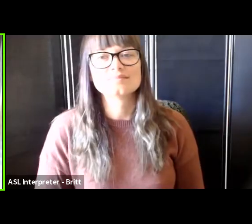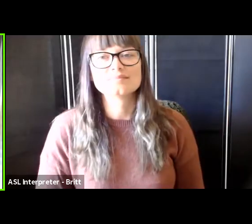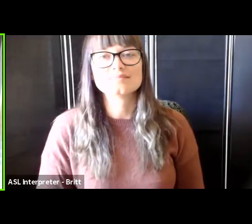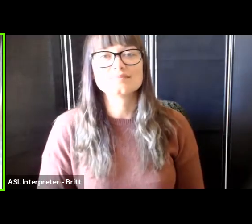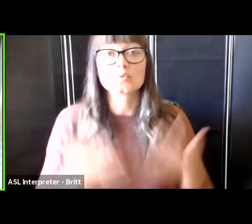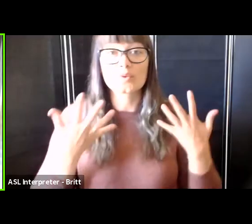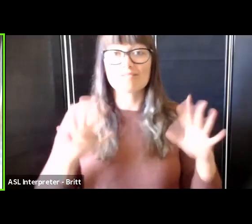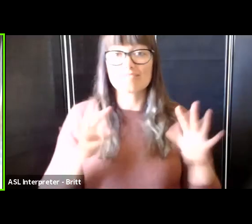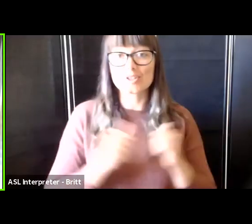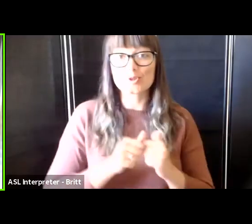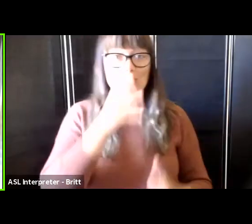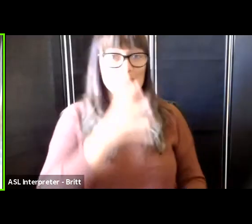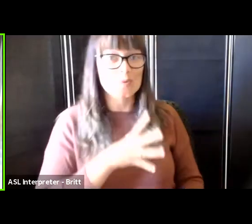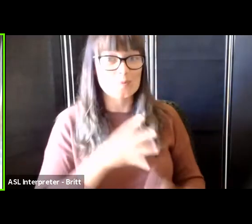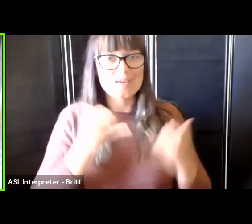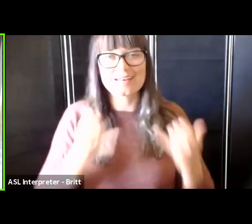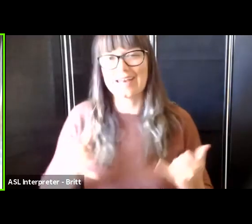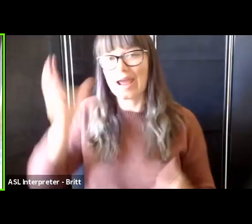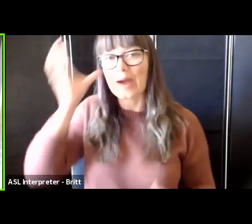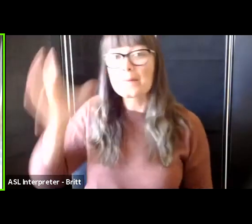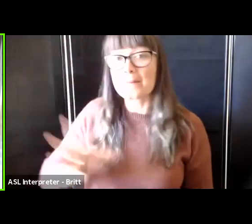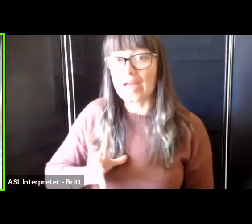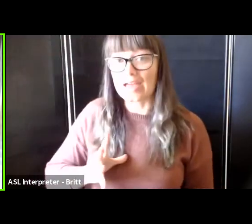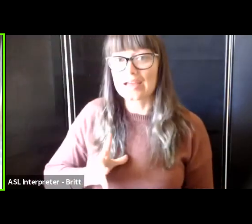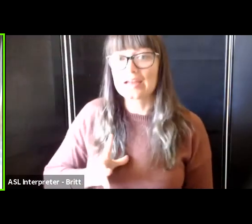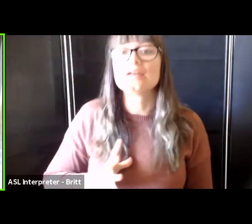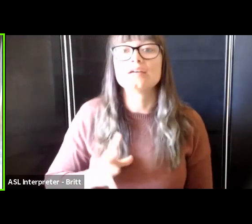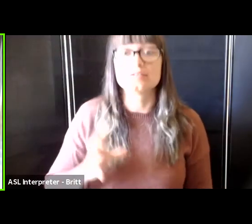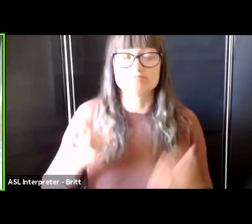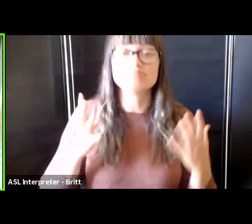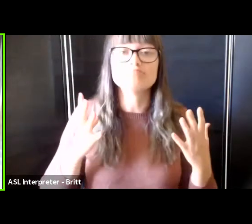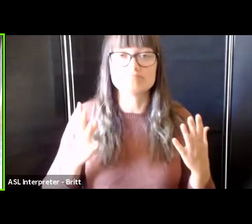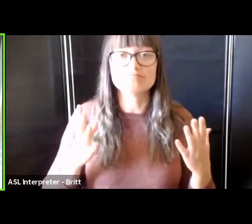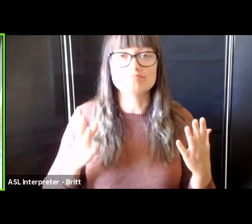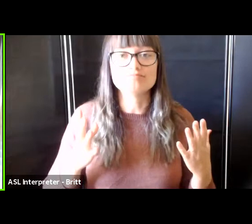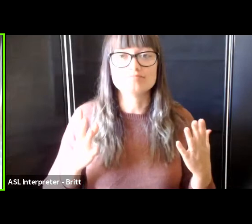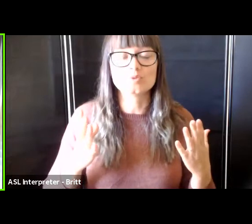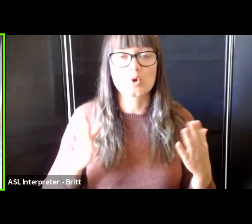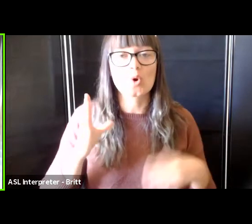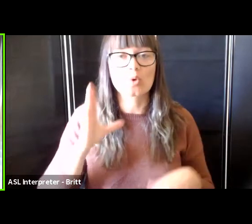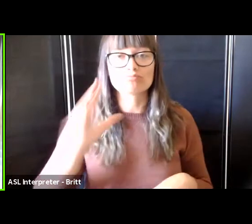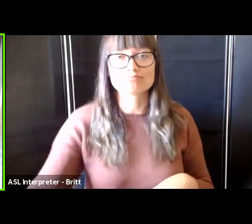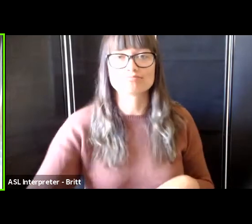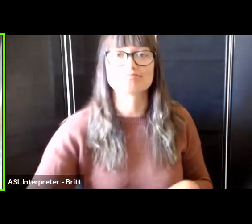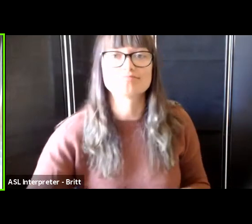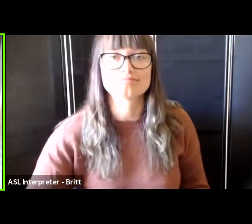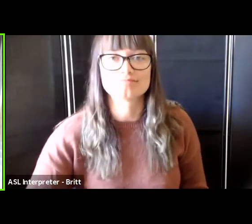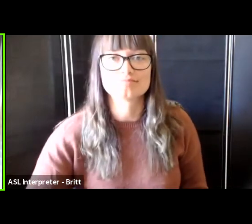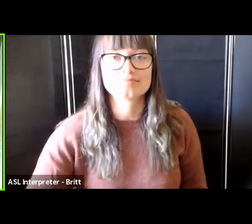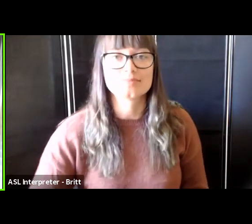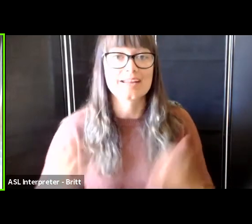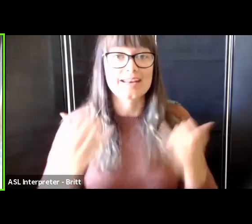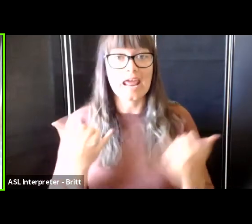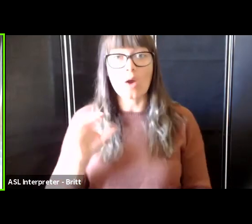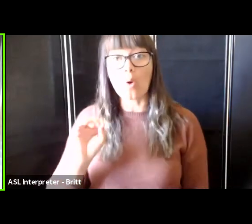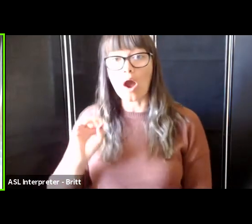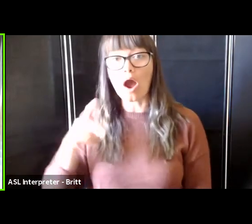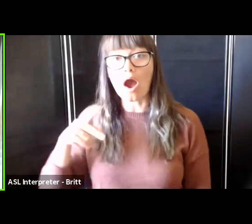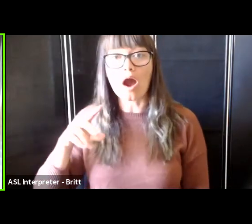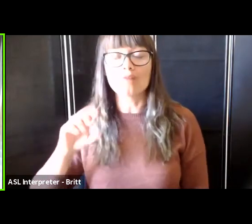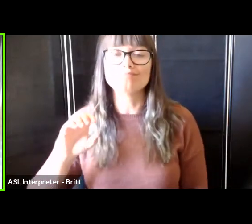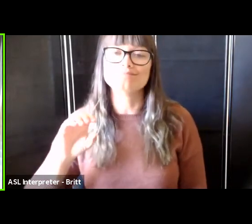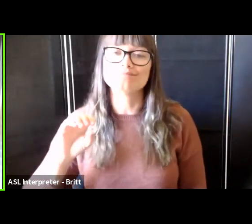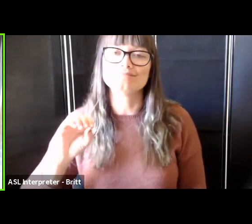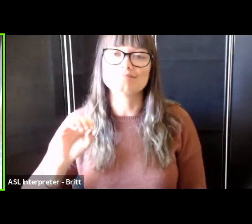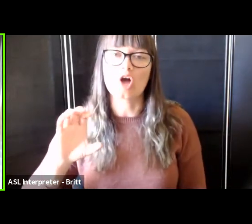so the male voices, we're going to introduce back the lip and tongue trill, but this time it's going to be on an octave scale. I'm going to start you in your chest